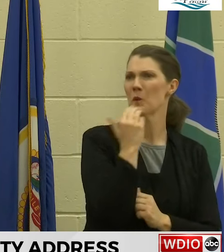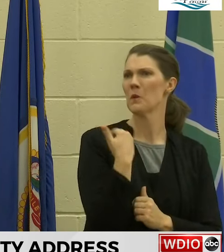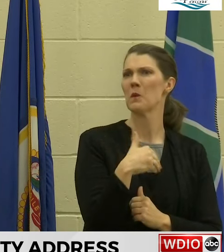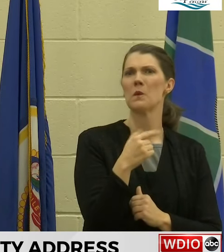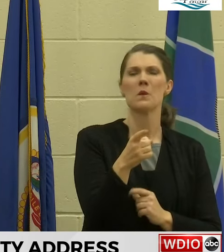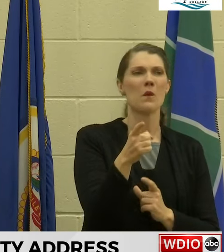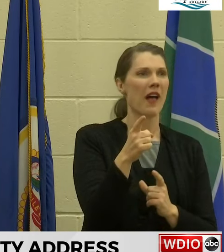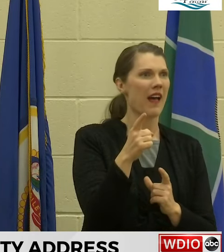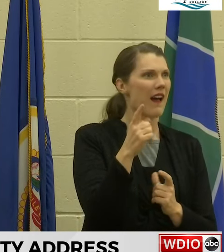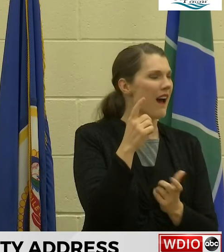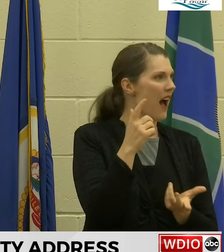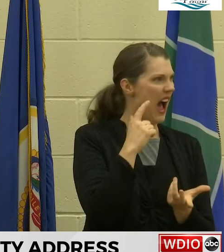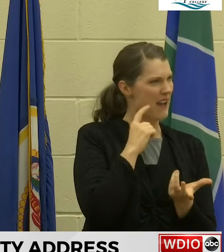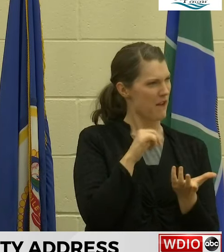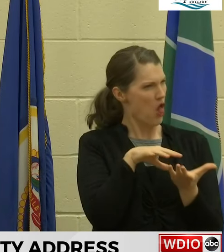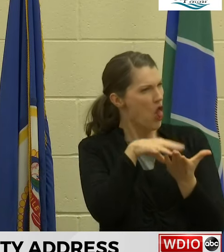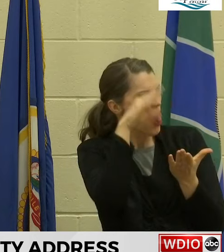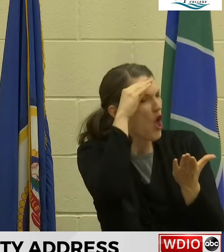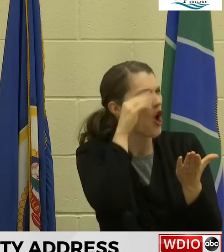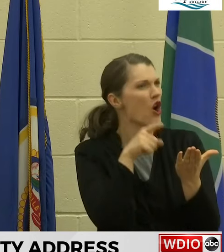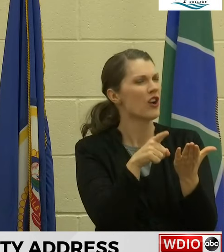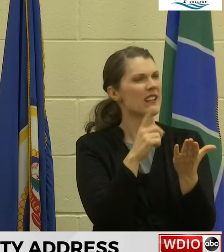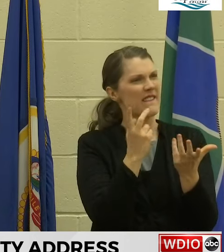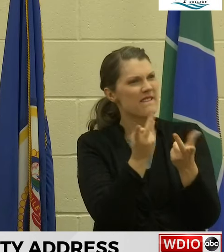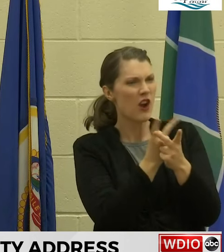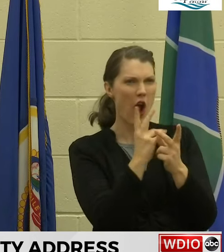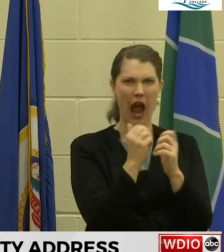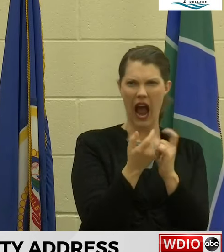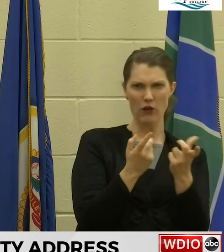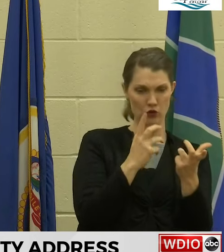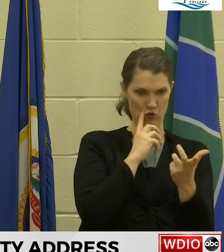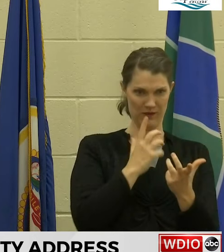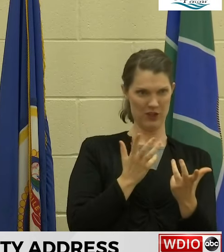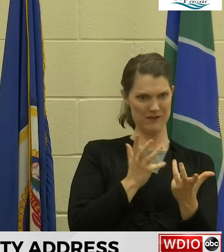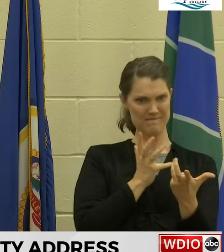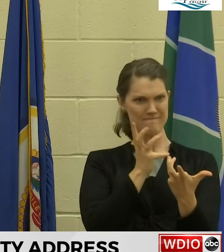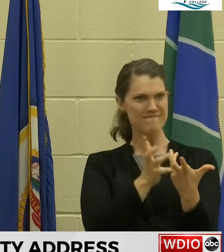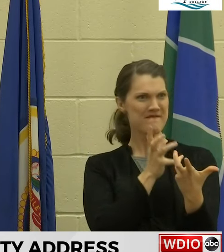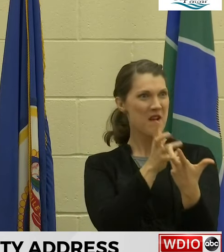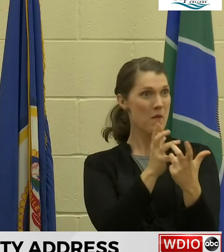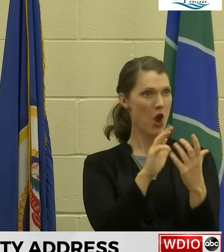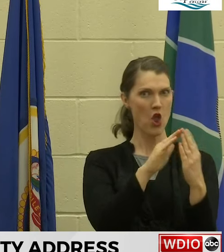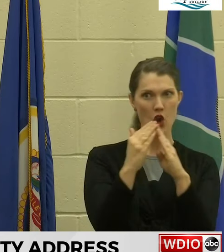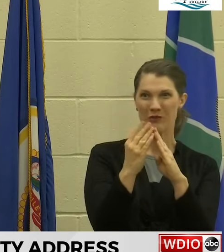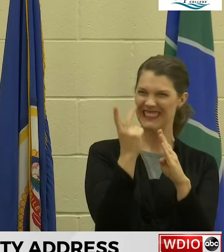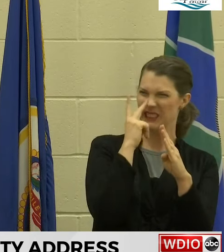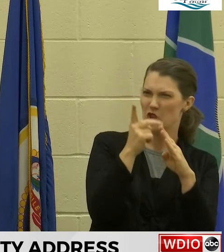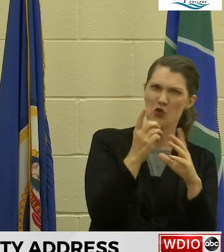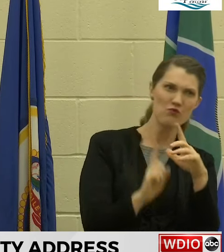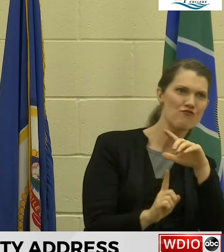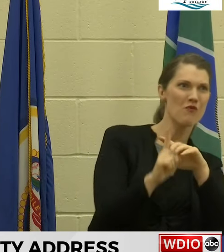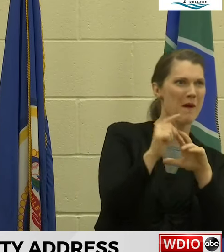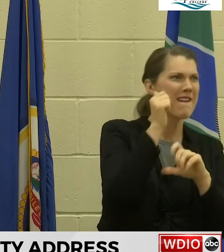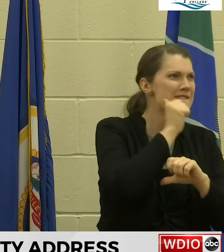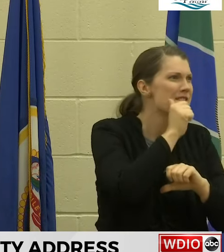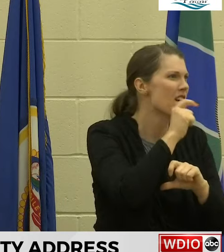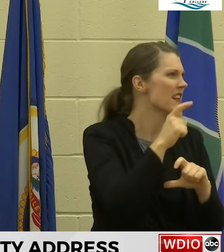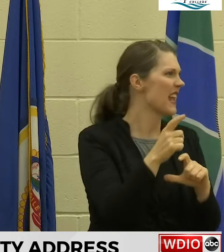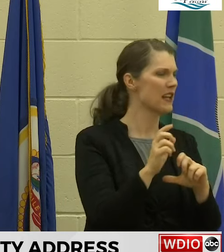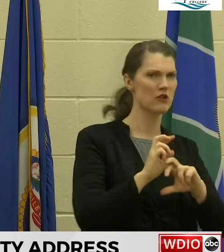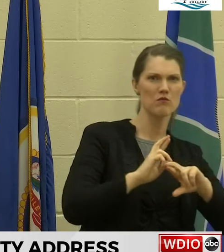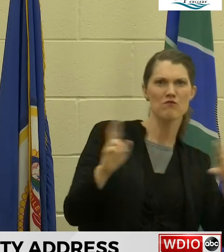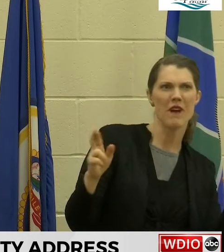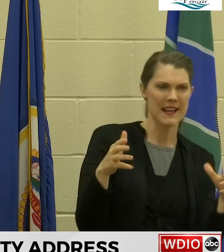learned so much about what it means to be in community simply by watching you show up every day to do a lot